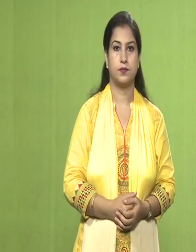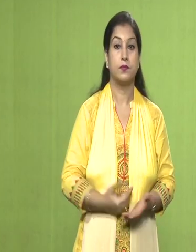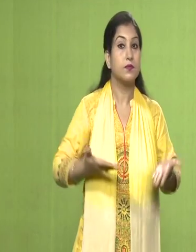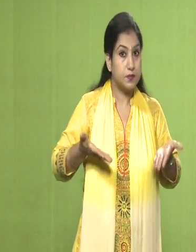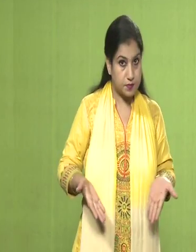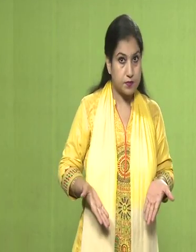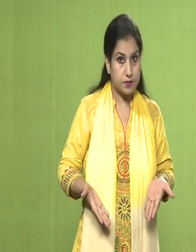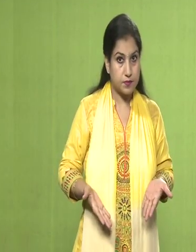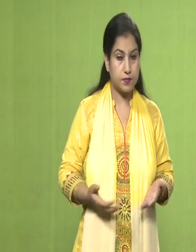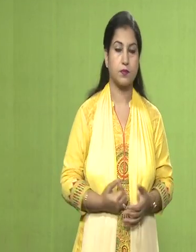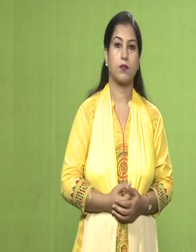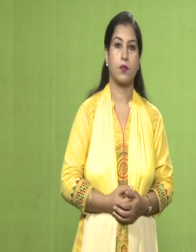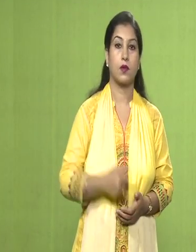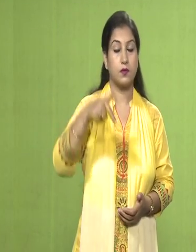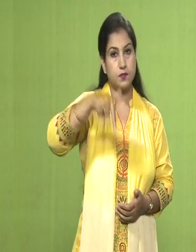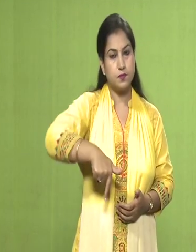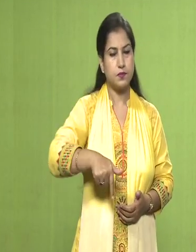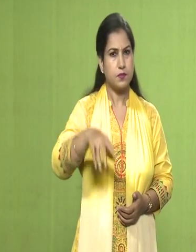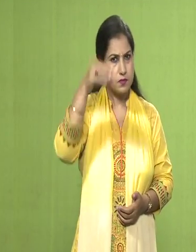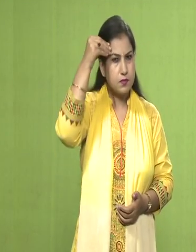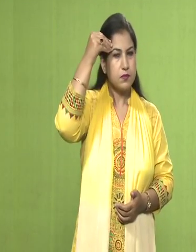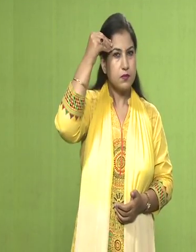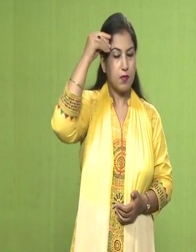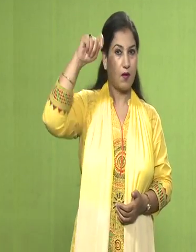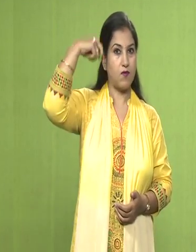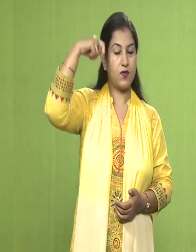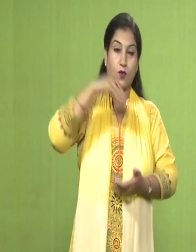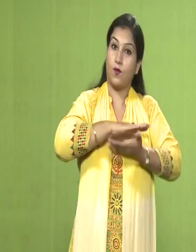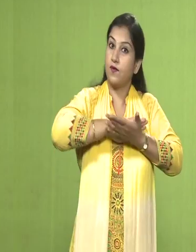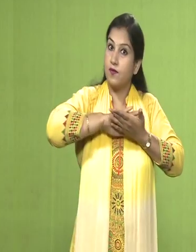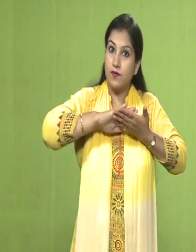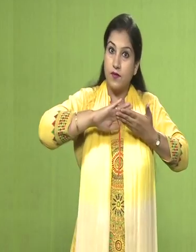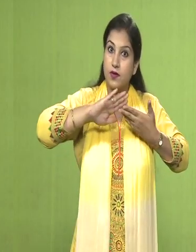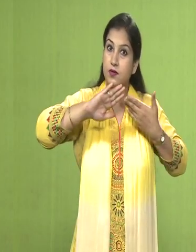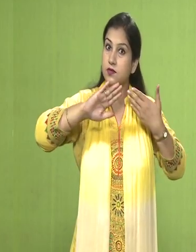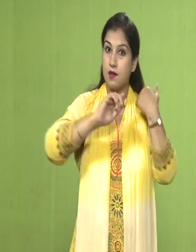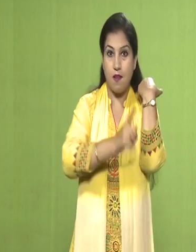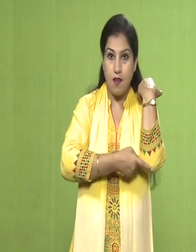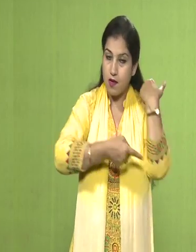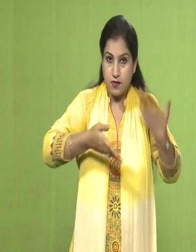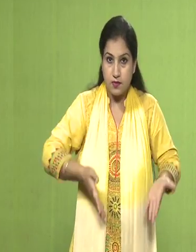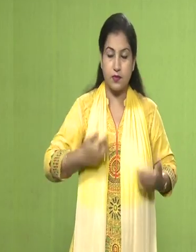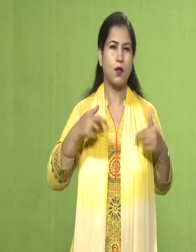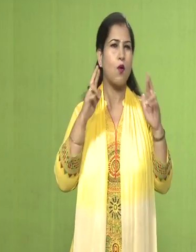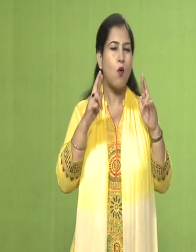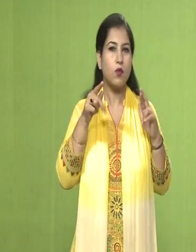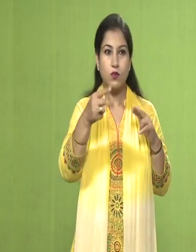By now, this brings us to the end of this video. I hope you